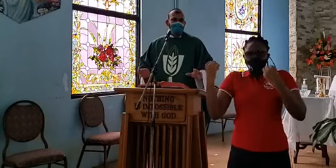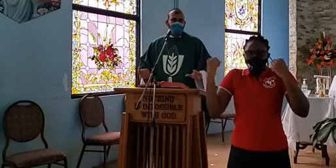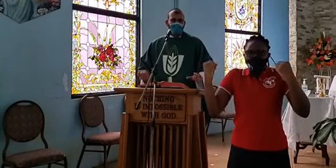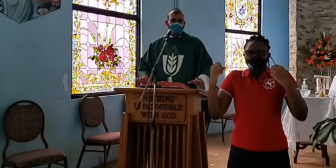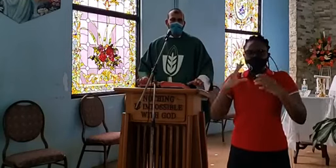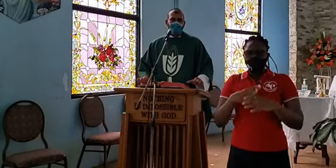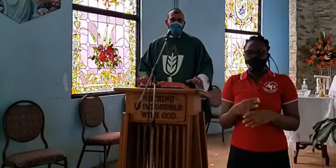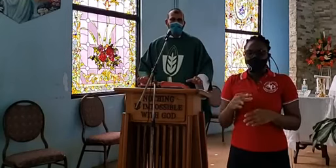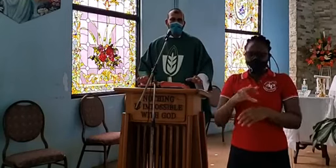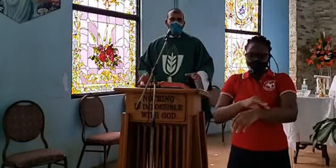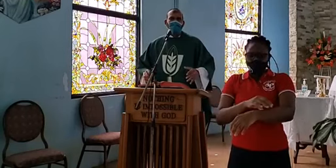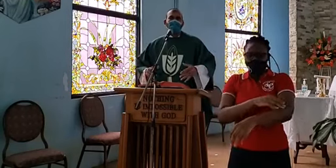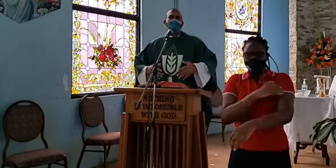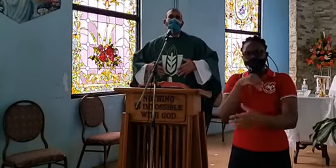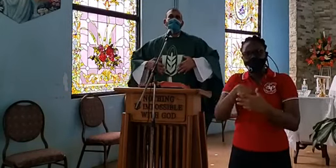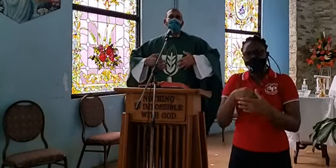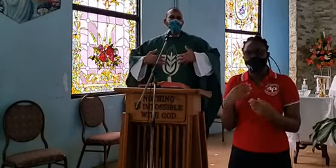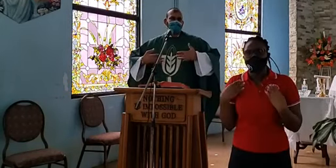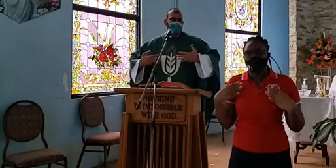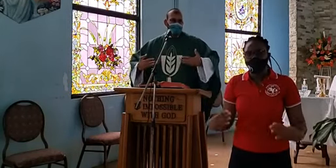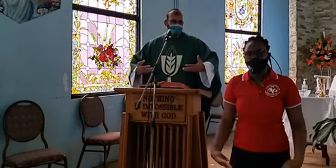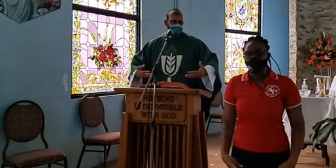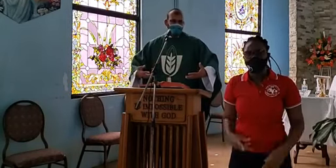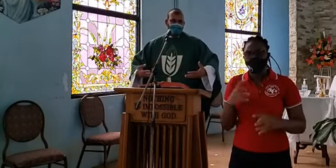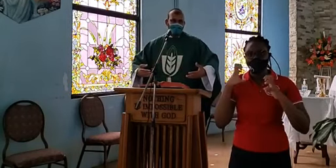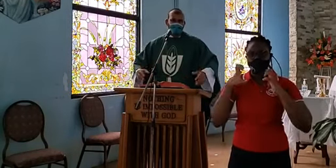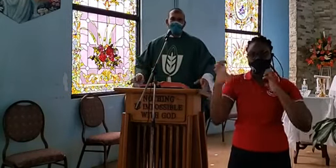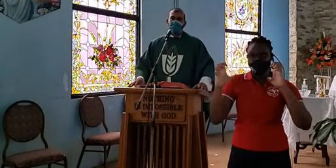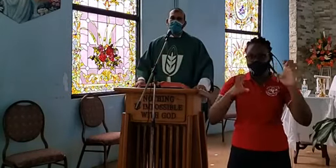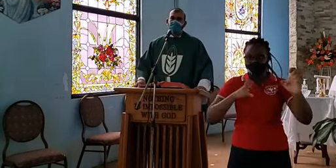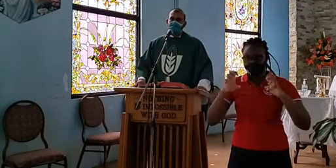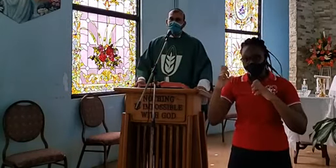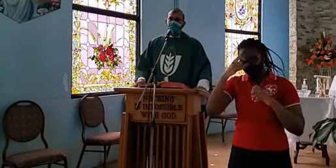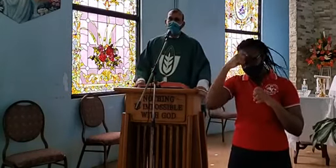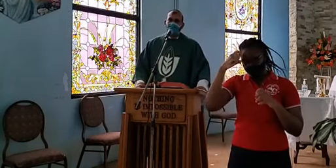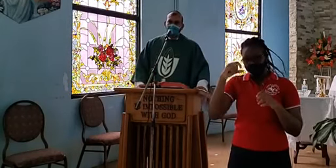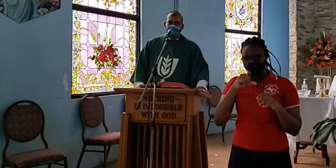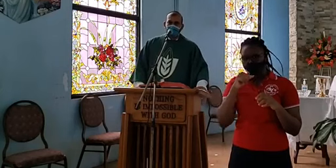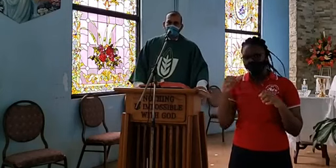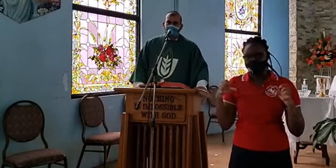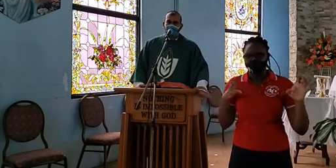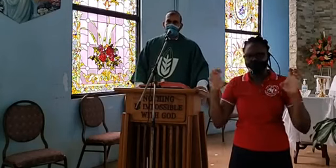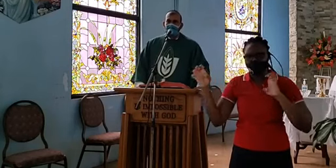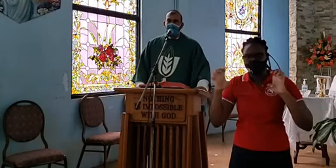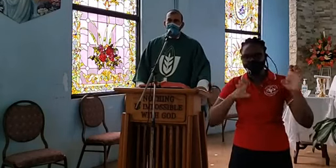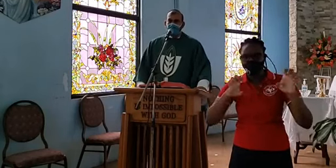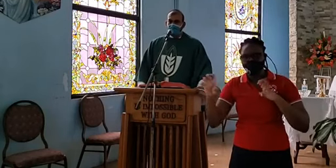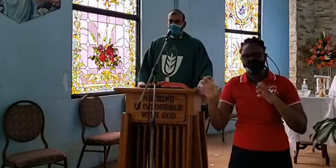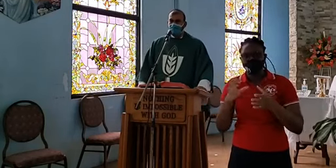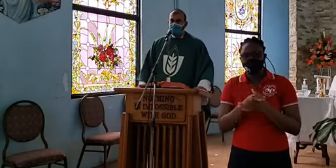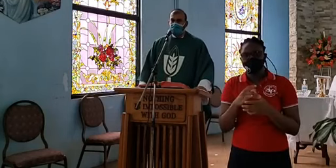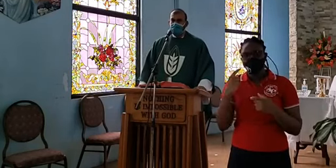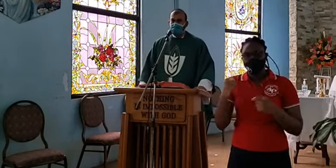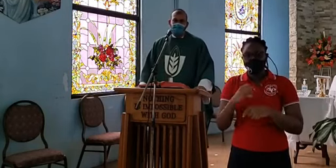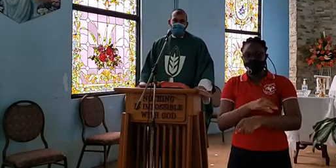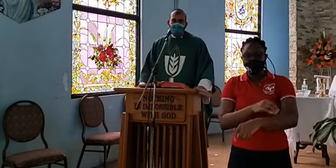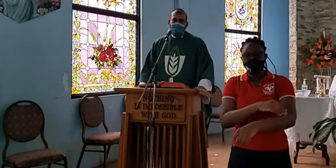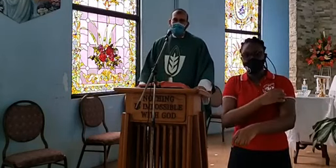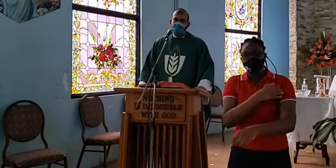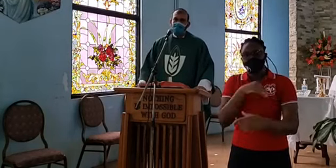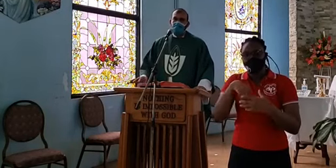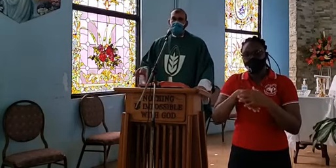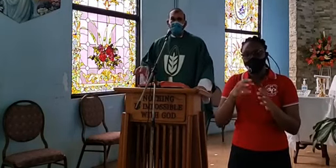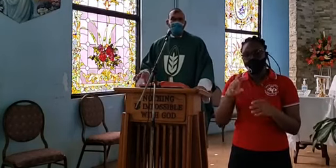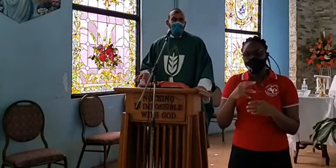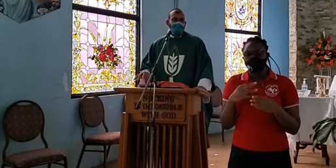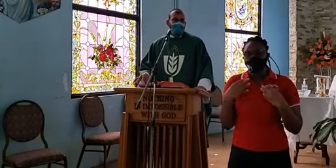muscles in your body? You exercise it. Because if you don't exercise the muscles in your